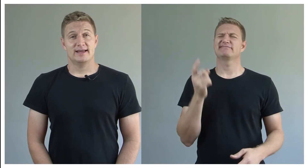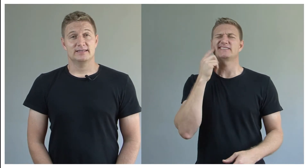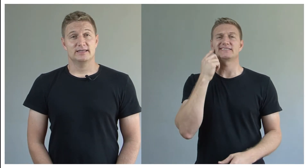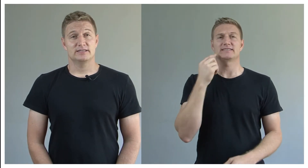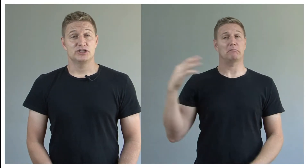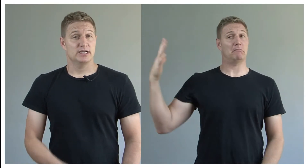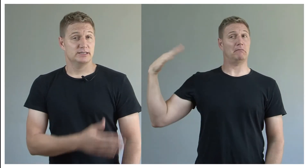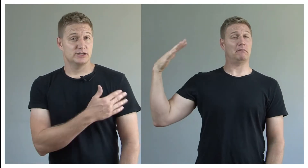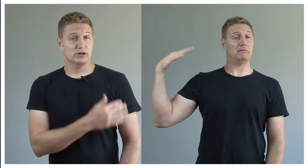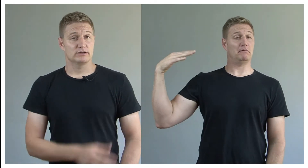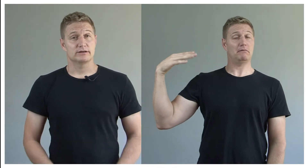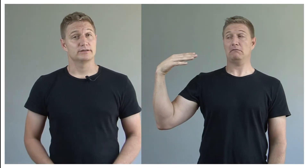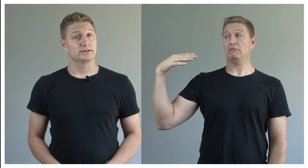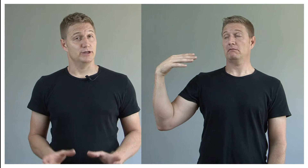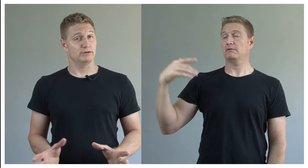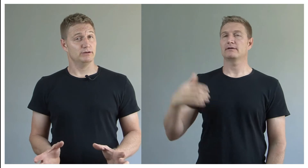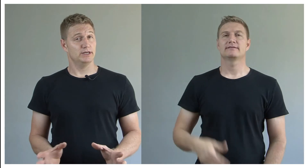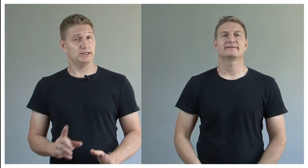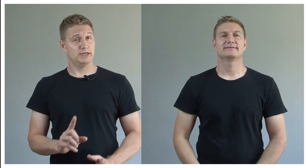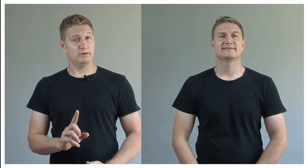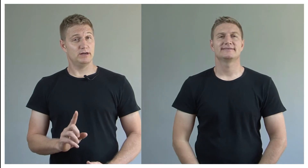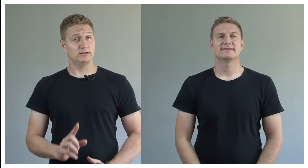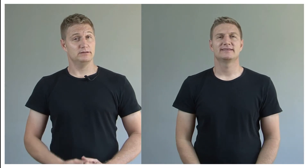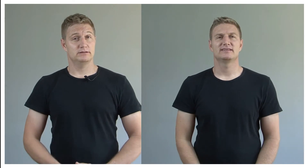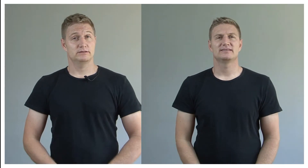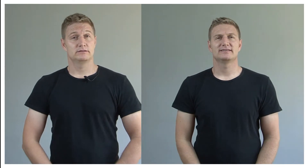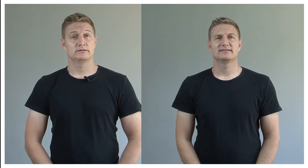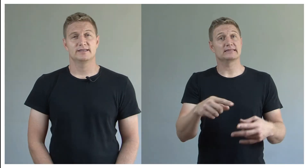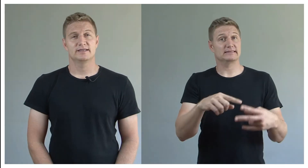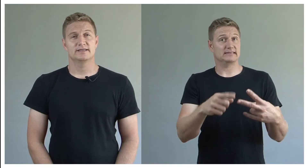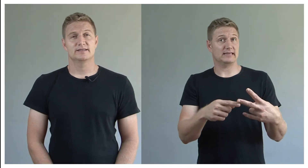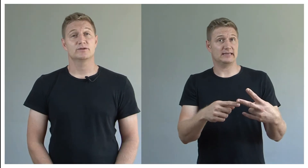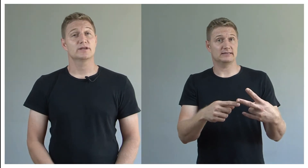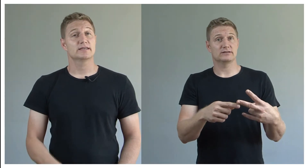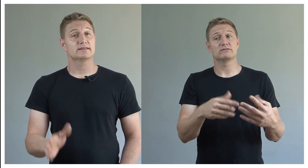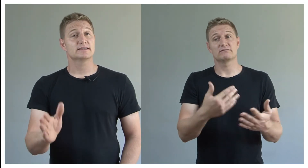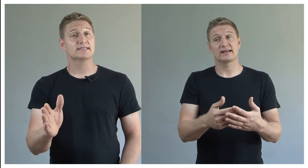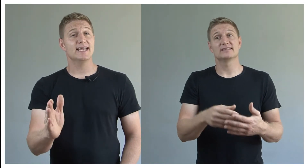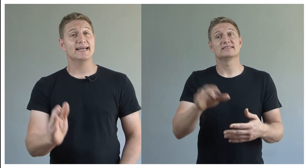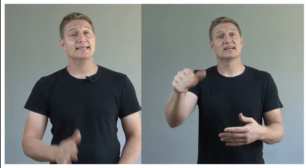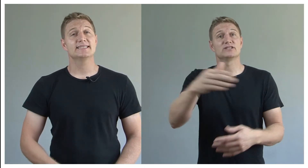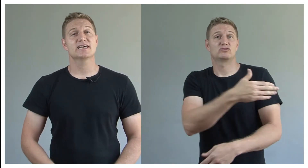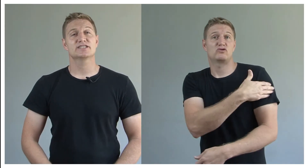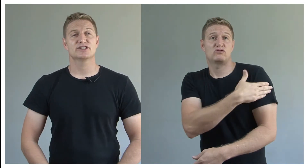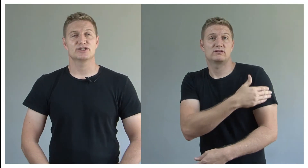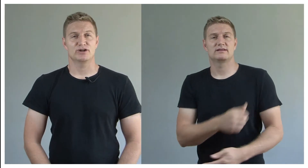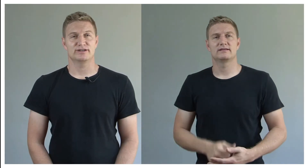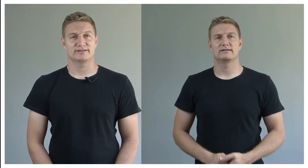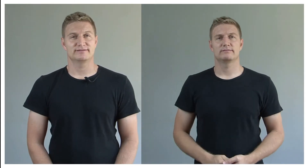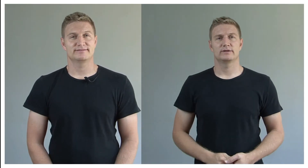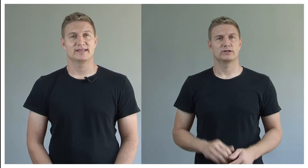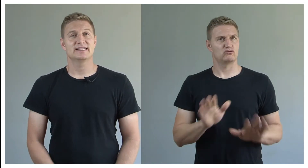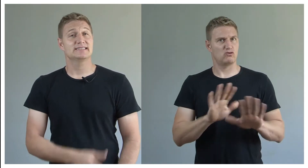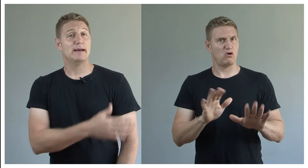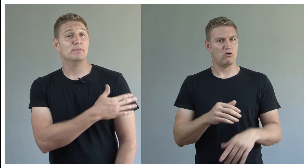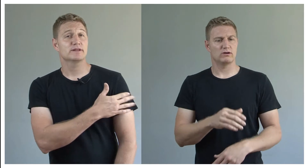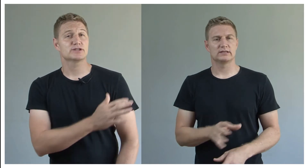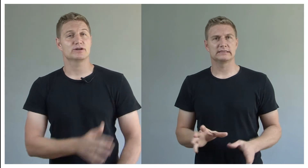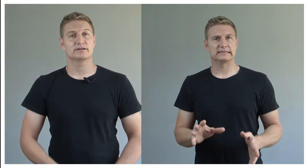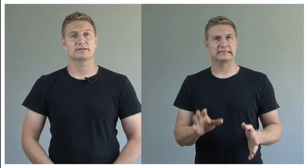And just the shoulder. Don't go touch anywhere else. You can slightly touch the shoulder. Tap on the shoulder.